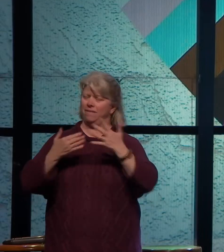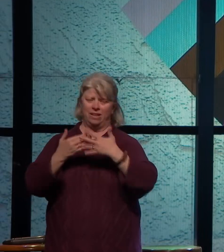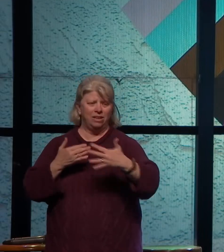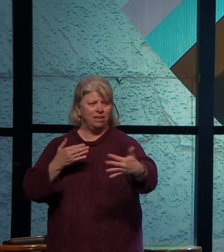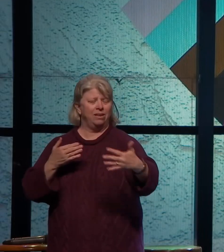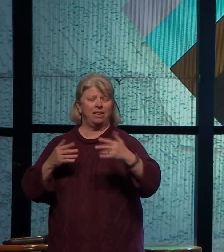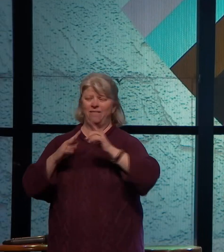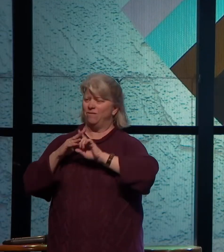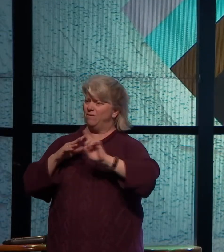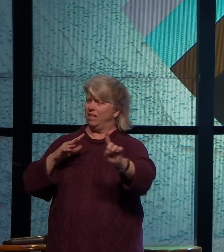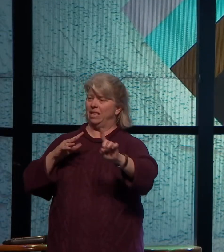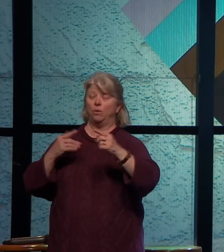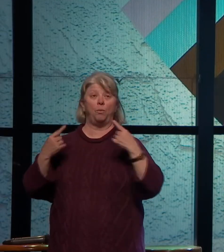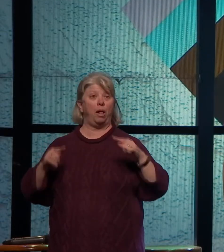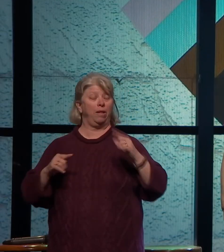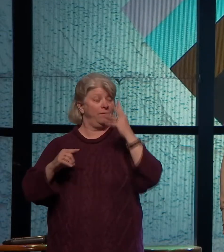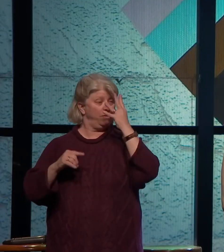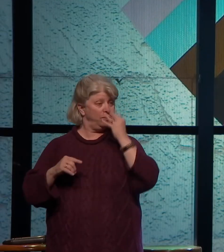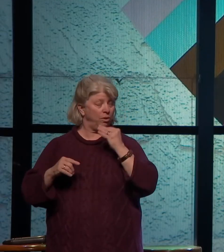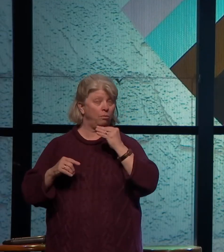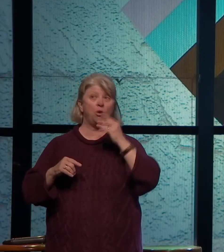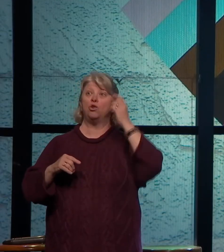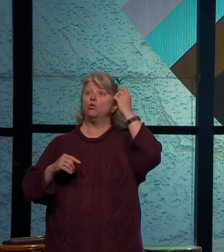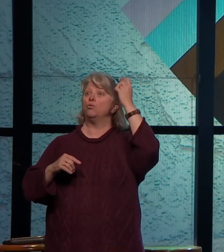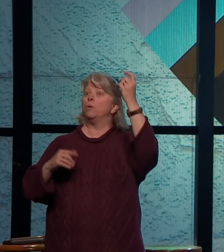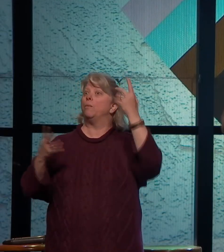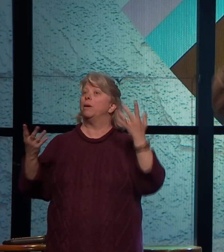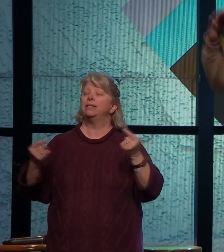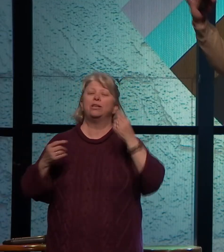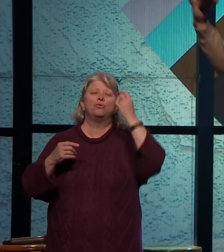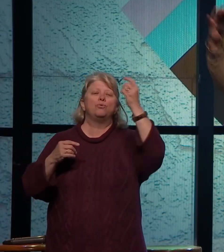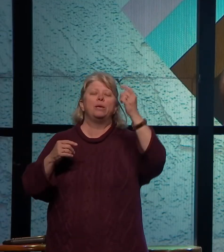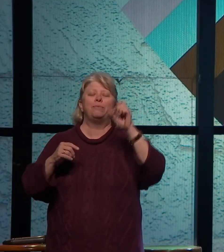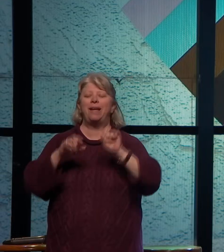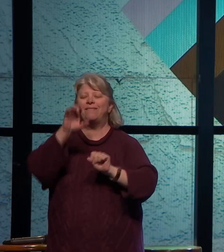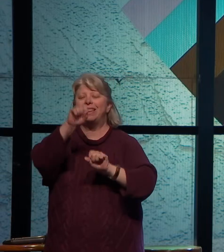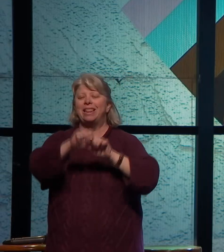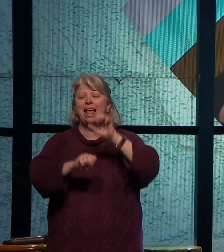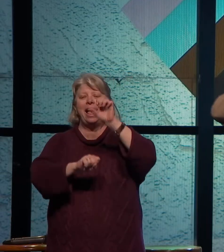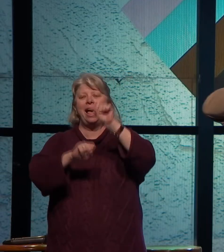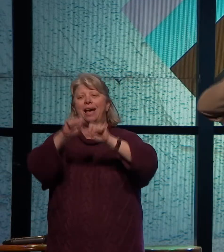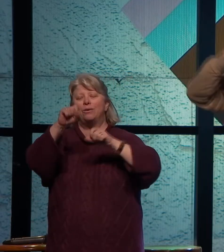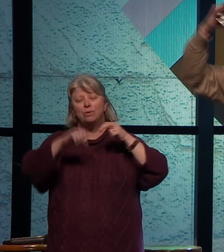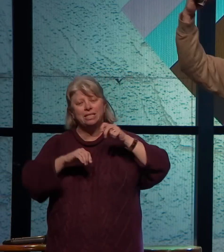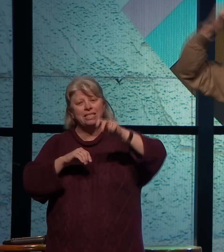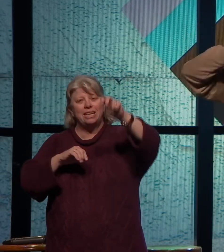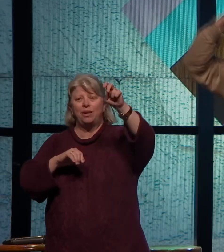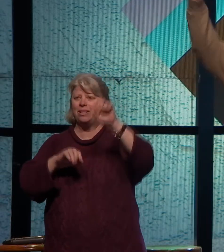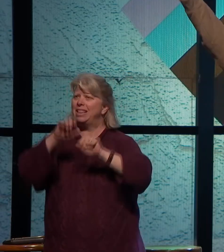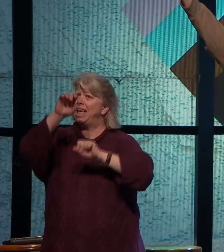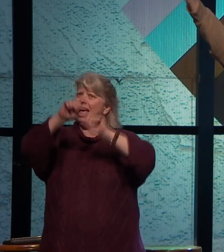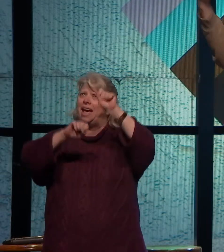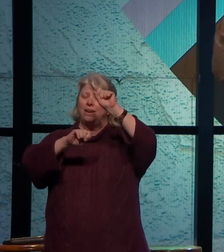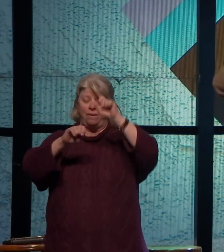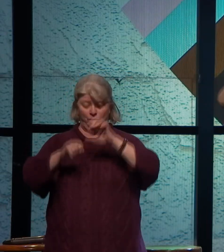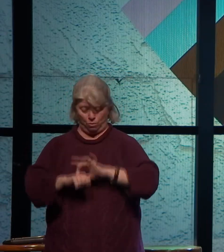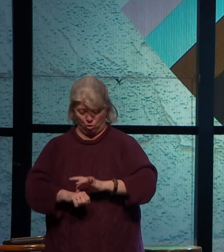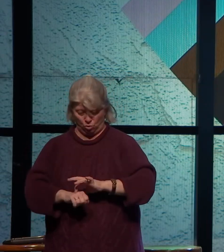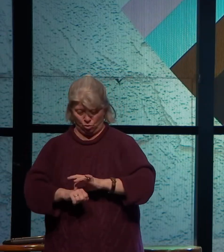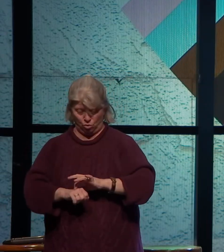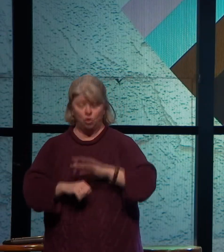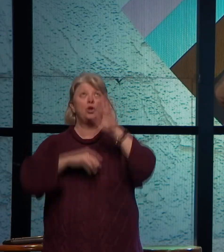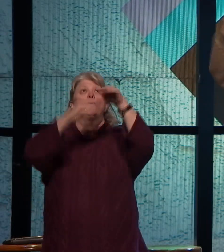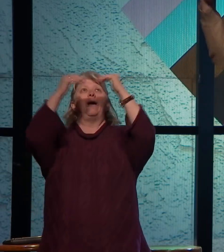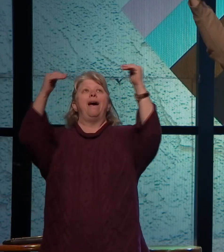like. He's fleeing. And while he falls asleep, he has a dream. And he dreams of a ladder or a staircase. And this ladder reaches from earth to